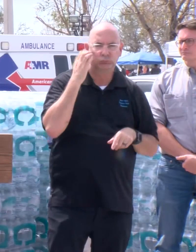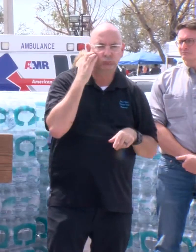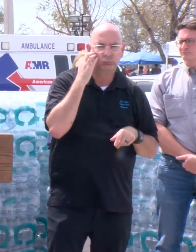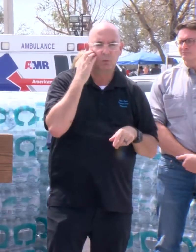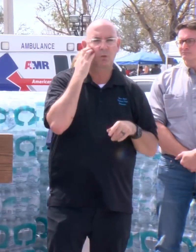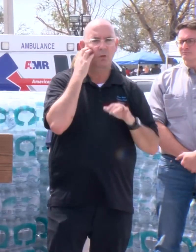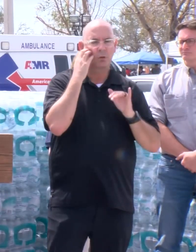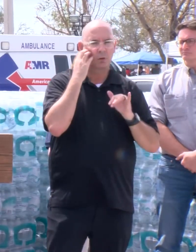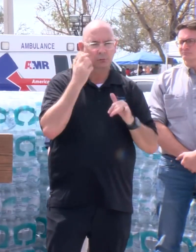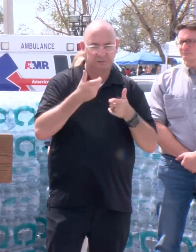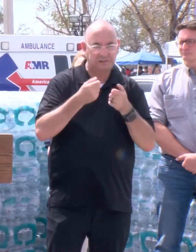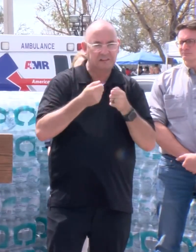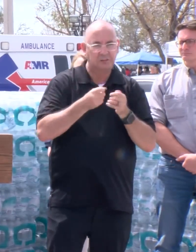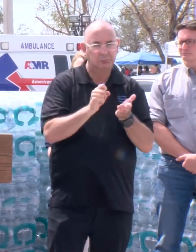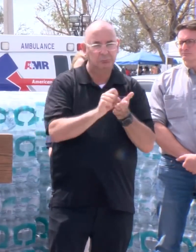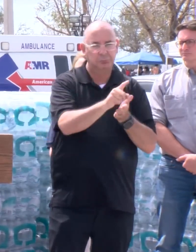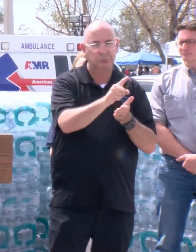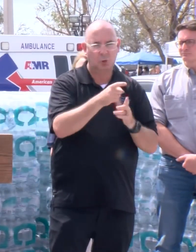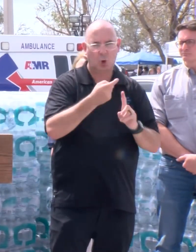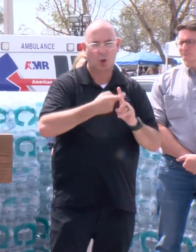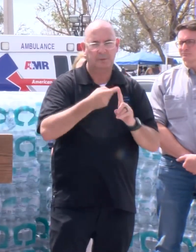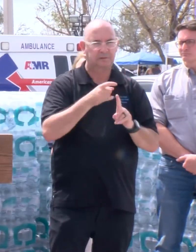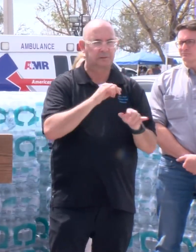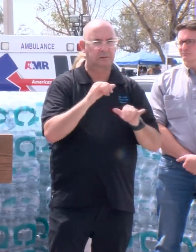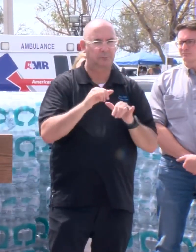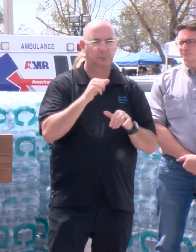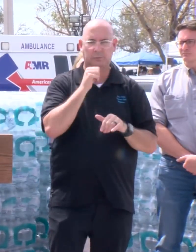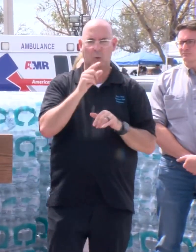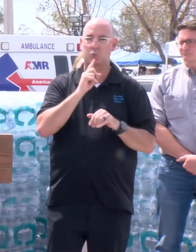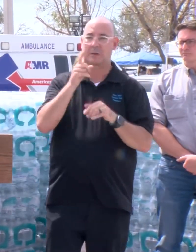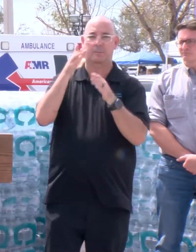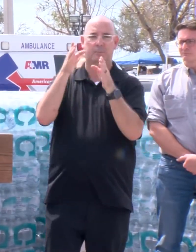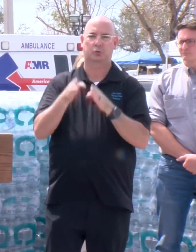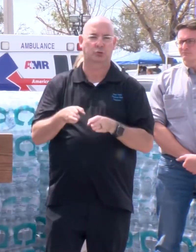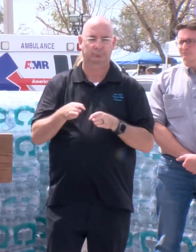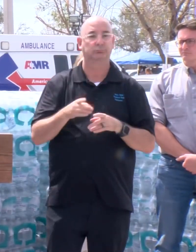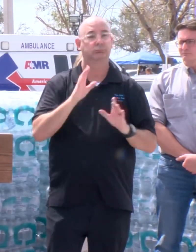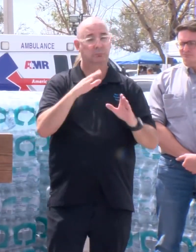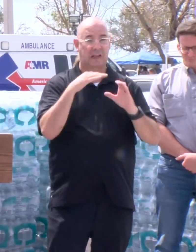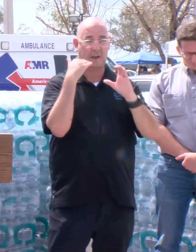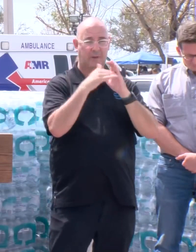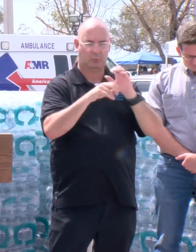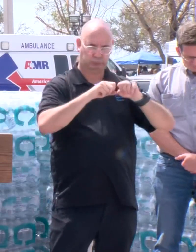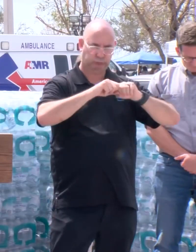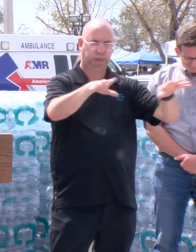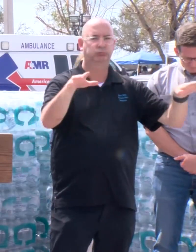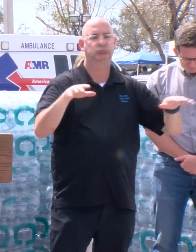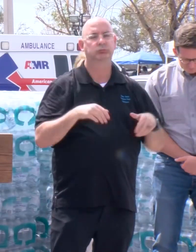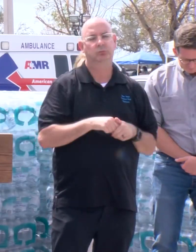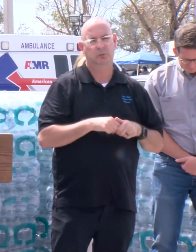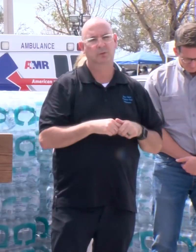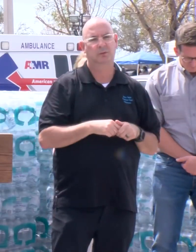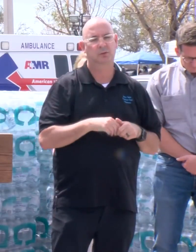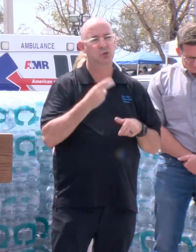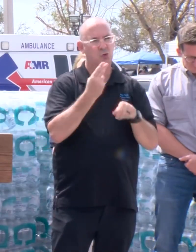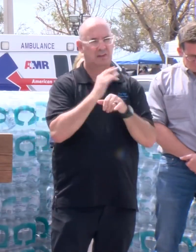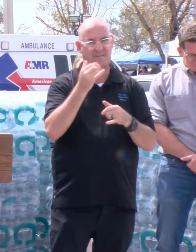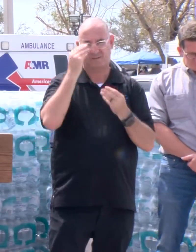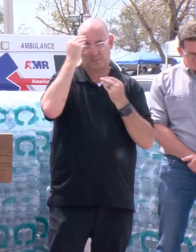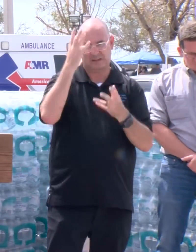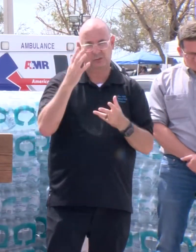text you on an automated system, or they will email you on an automated system based on the information you provided in your registration